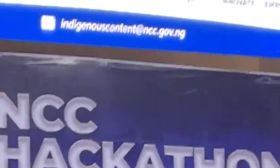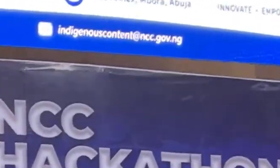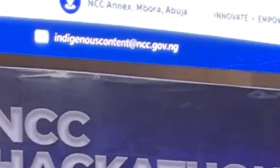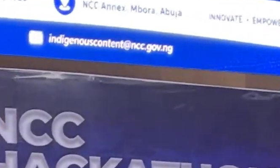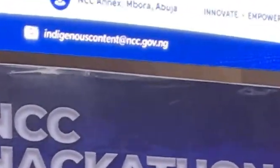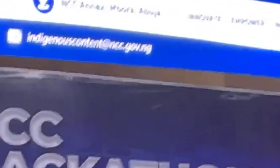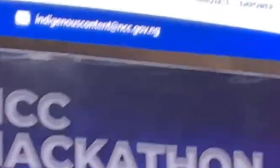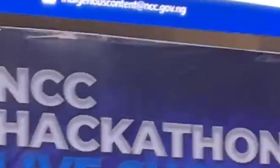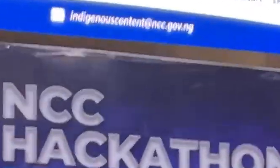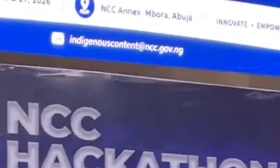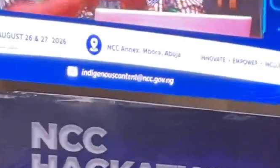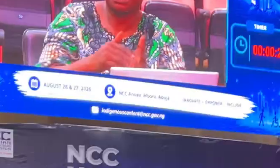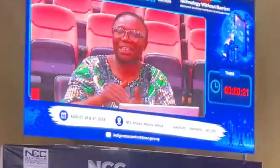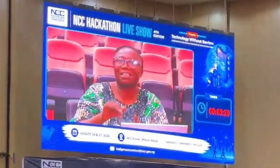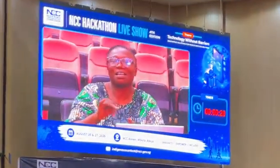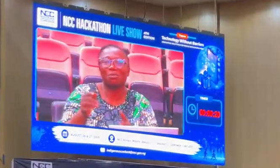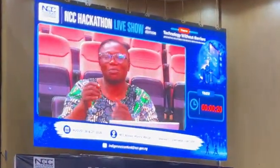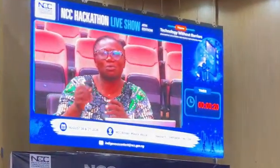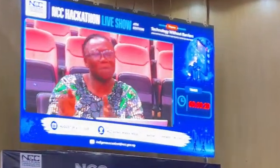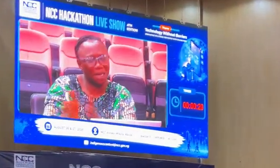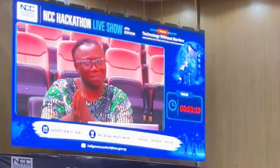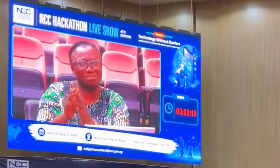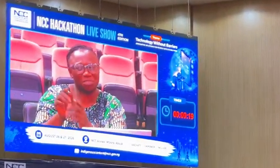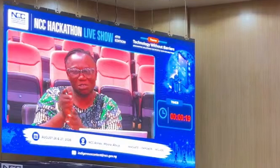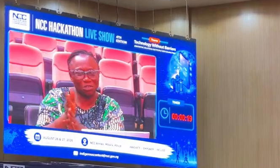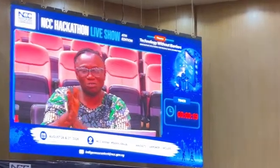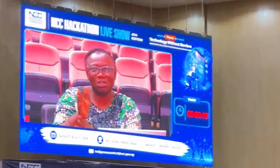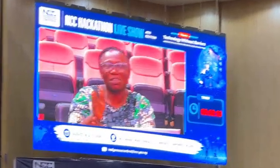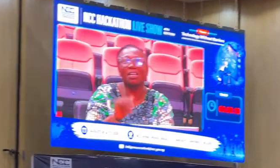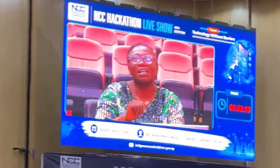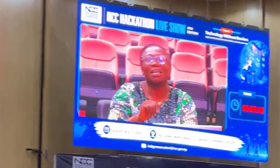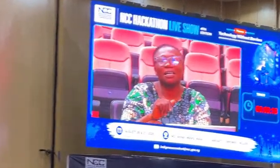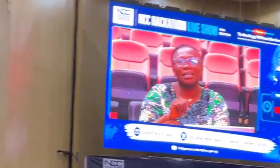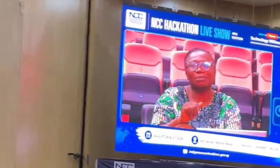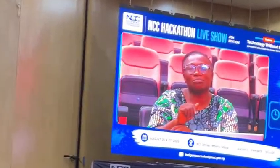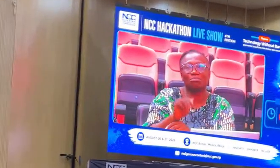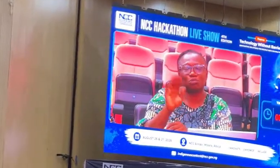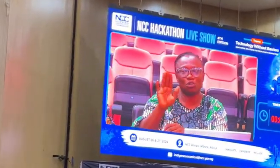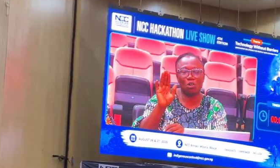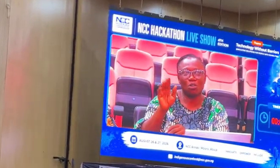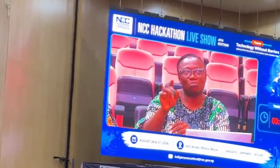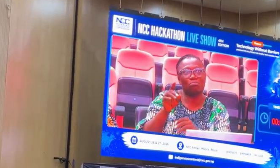Thank you very much for your presentation again. I want to ask straight,